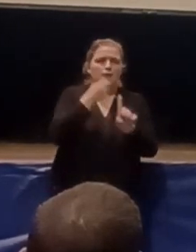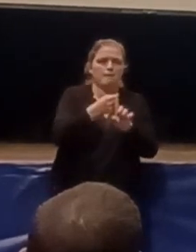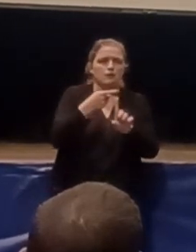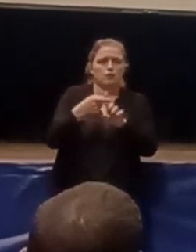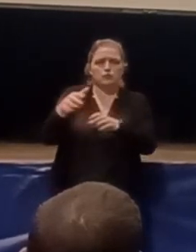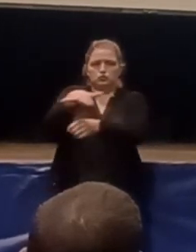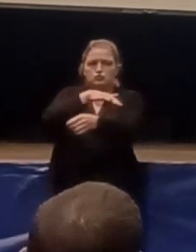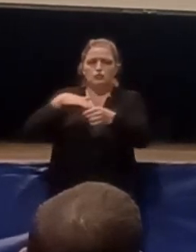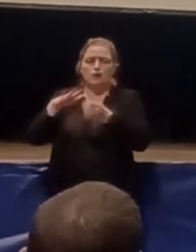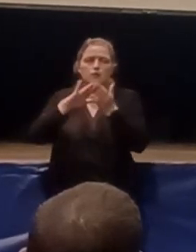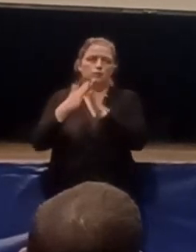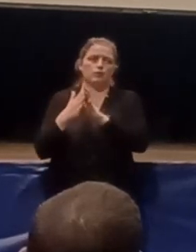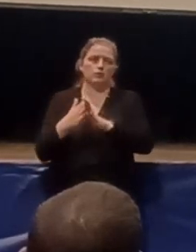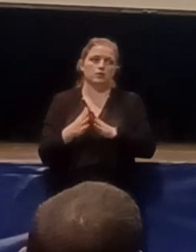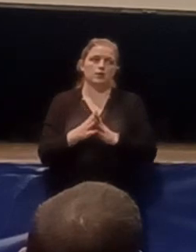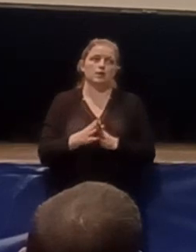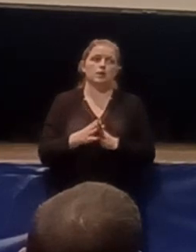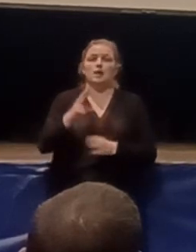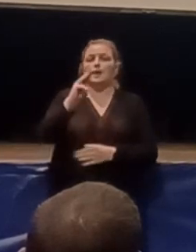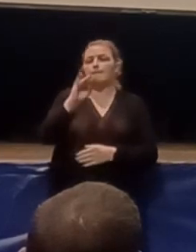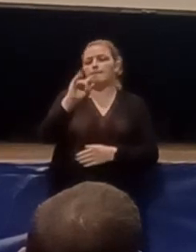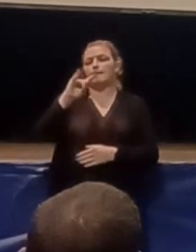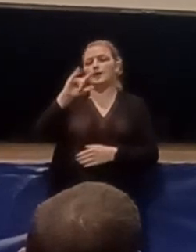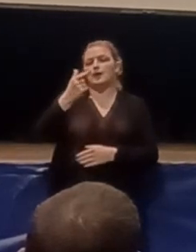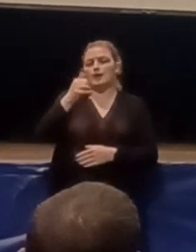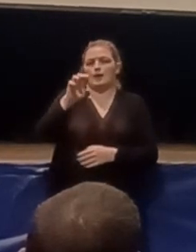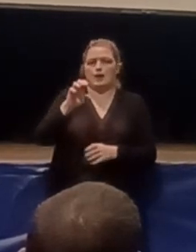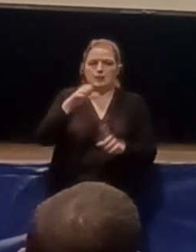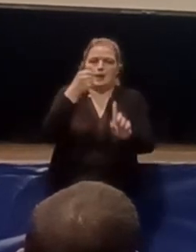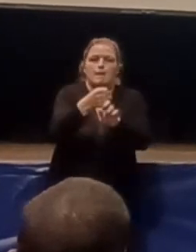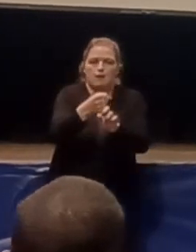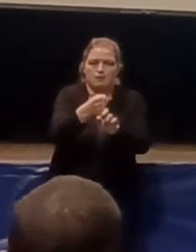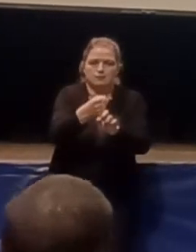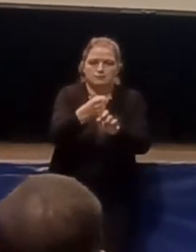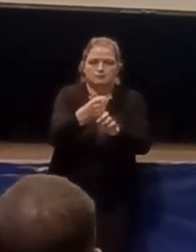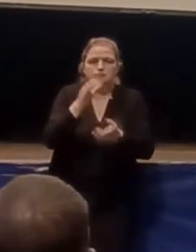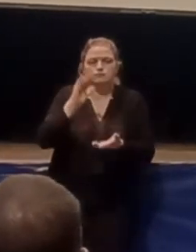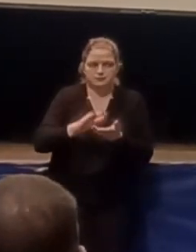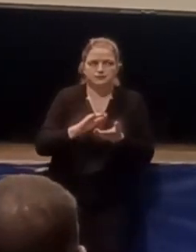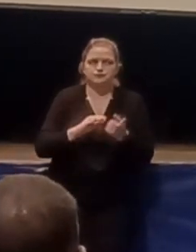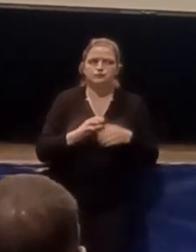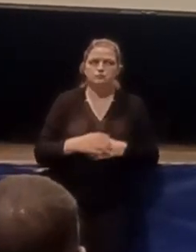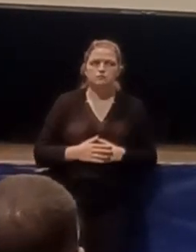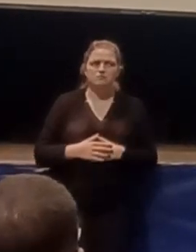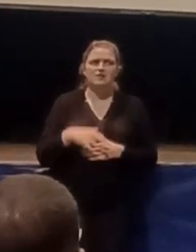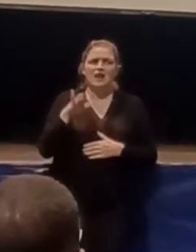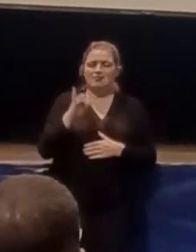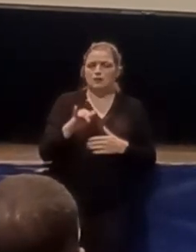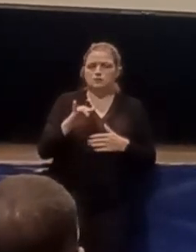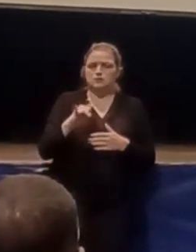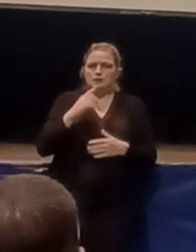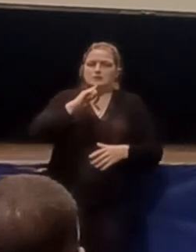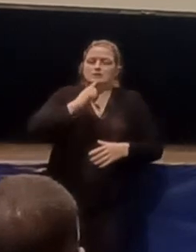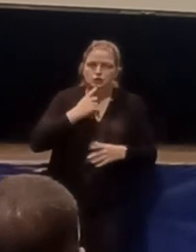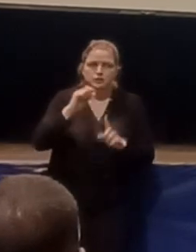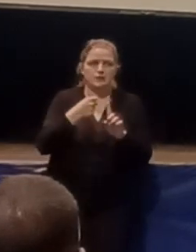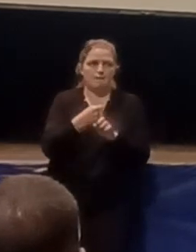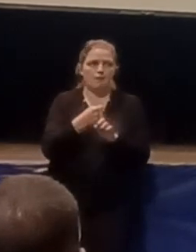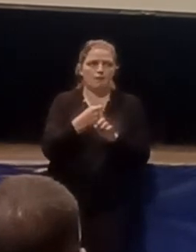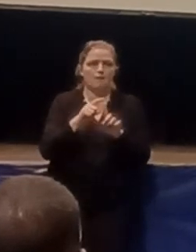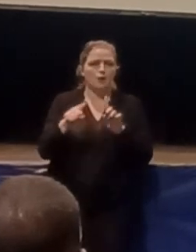surrounding community. Mitigate the impacts. You know, this is going to have, you know, serious impacts. What you